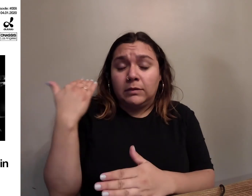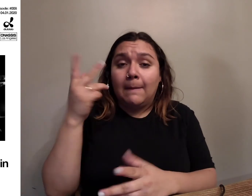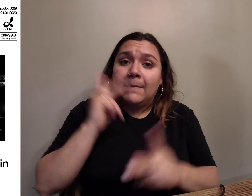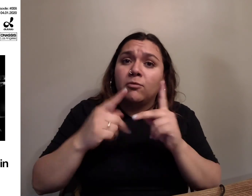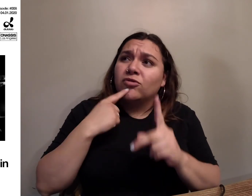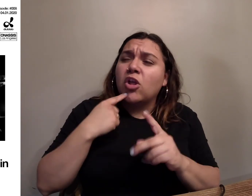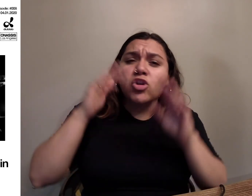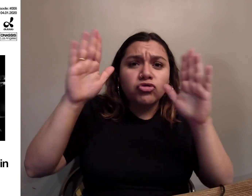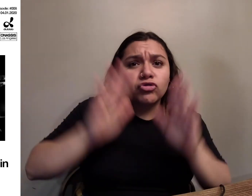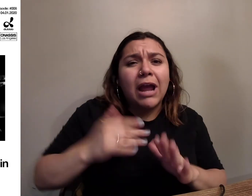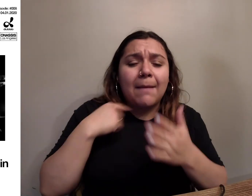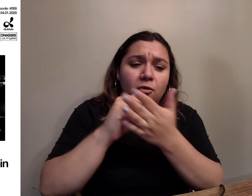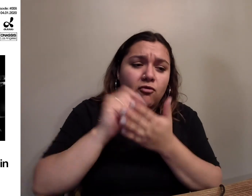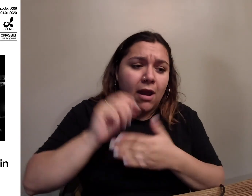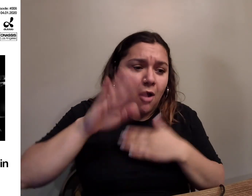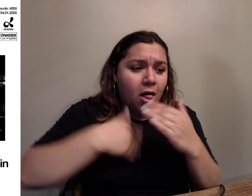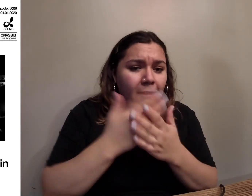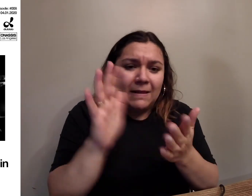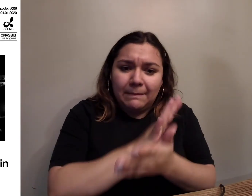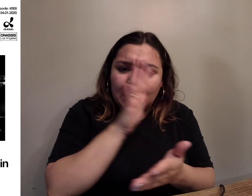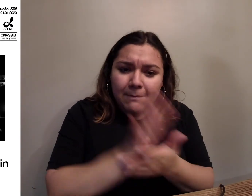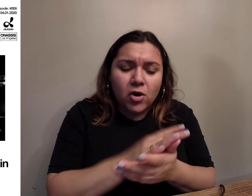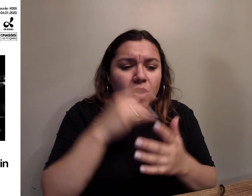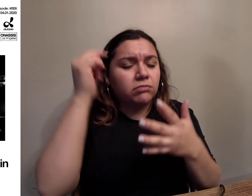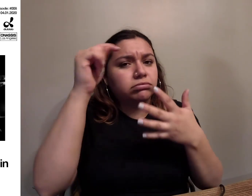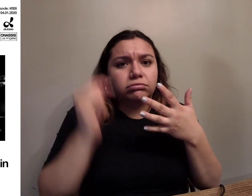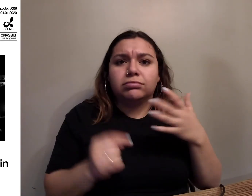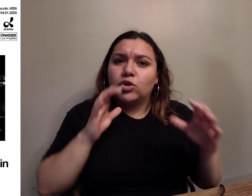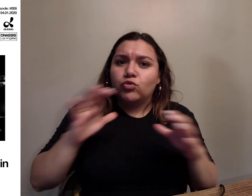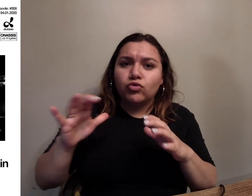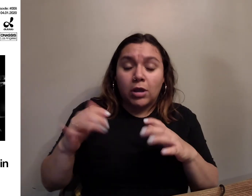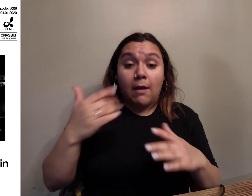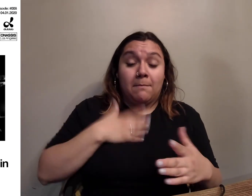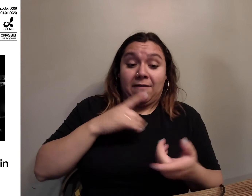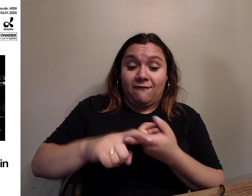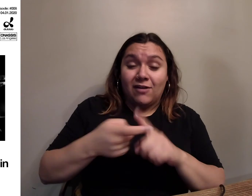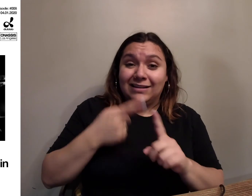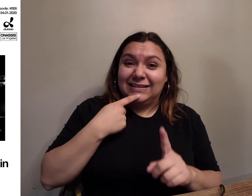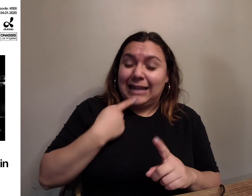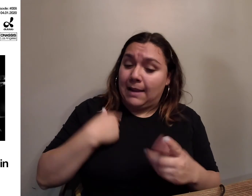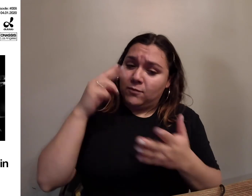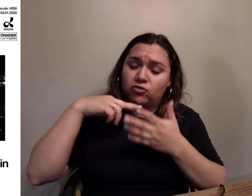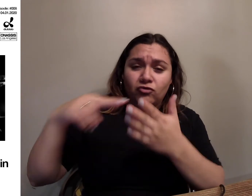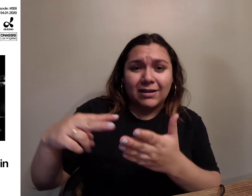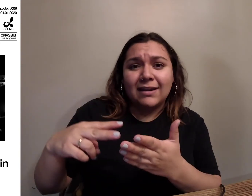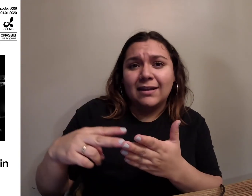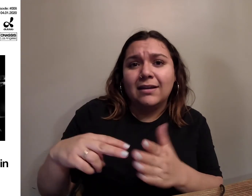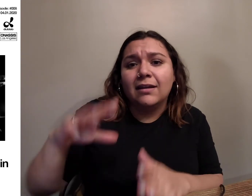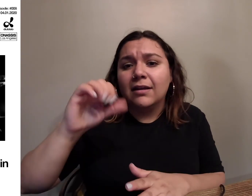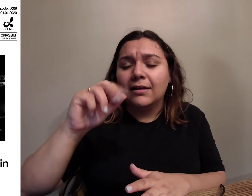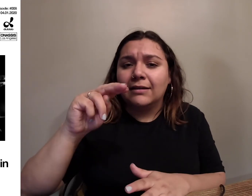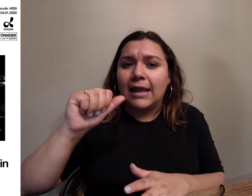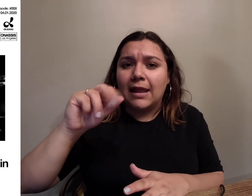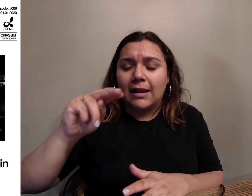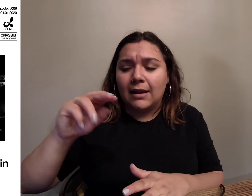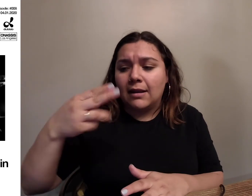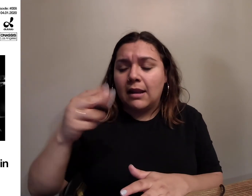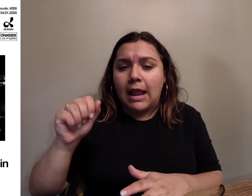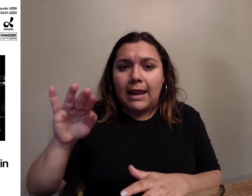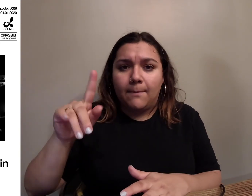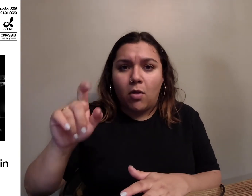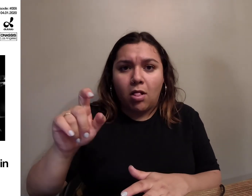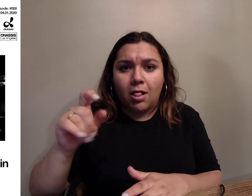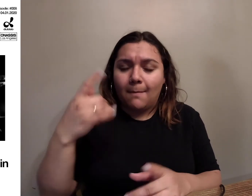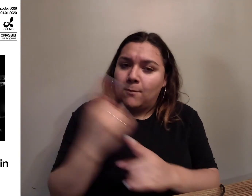I'm going to write all those papers, think about these things I'm going to do. And a friend of mine said, well, I'm going to read Kant and Hegel properly. I've not done that